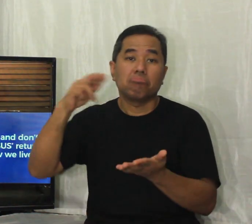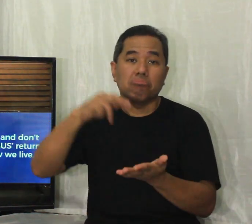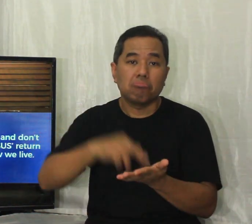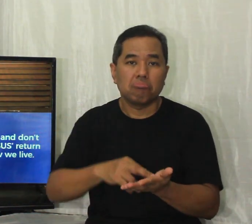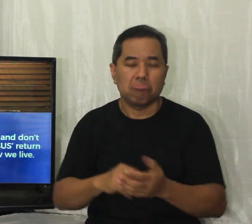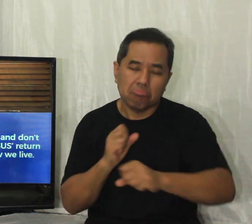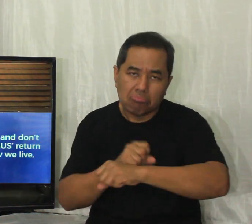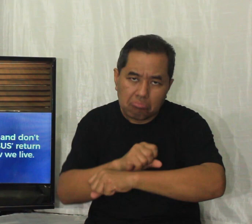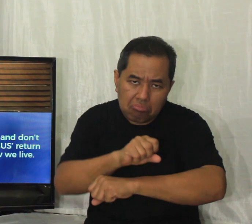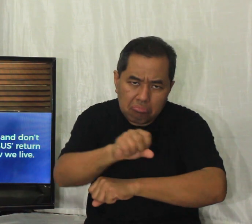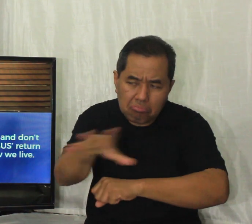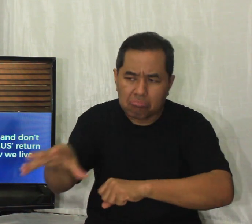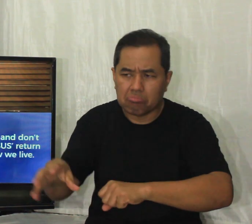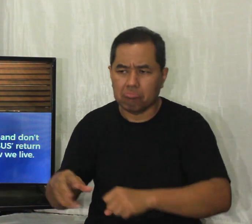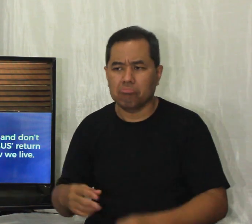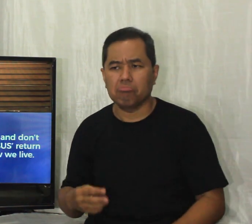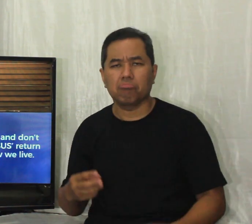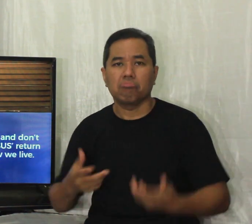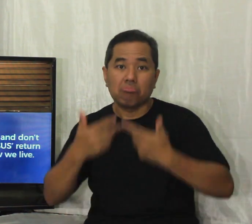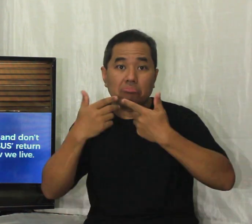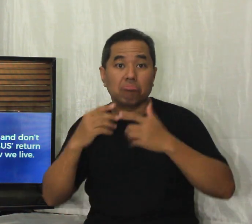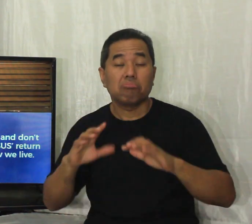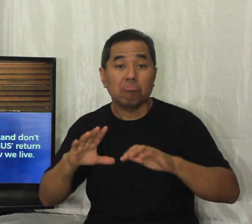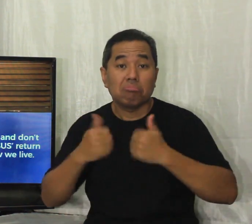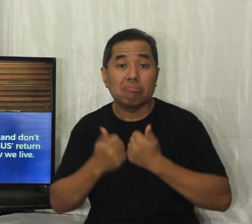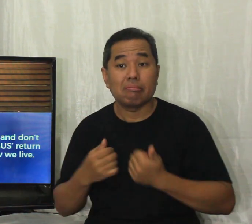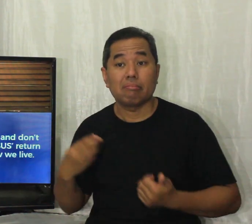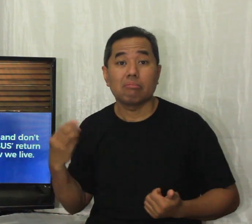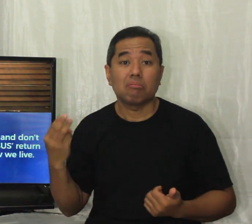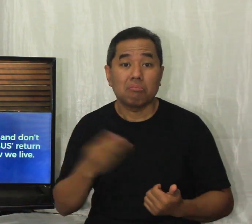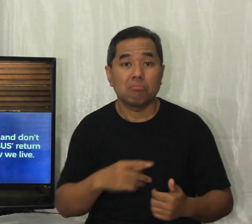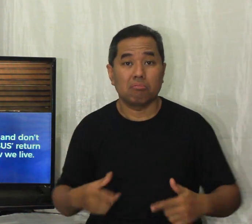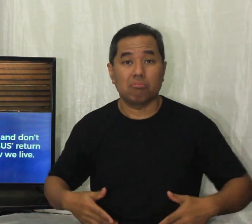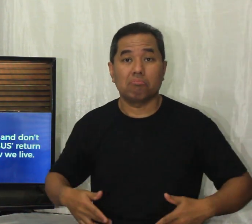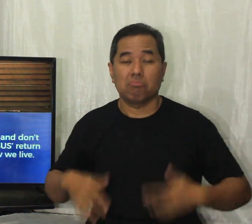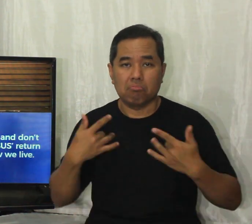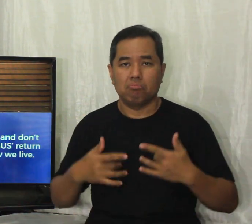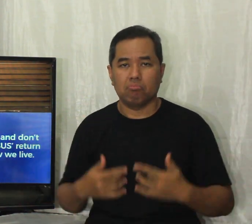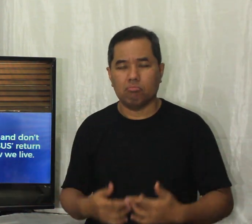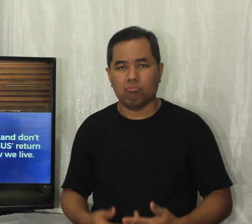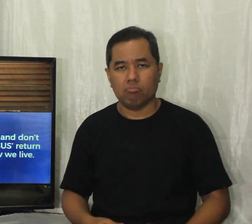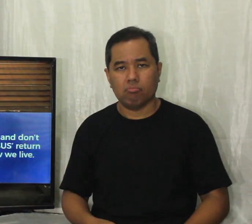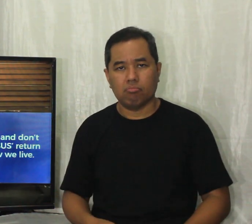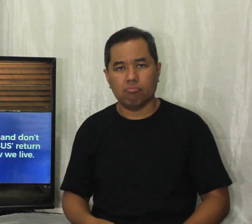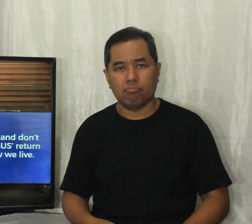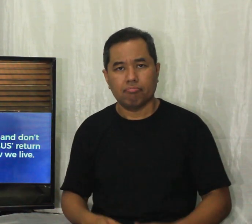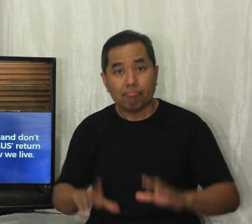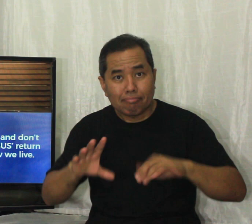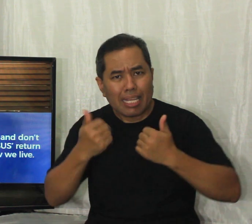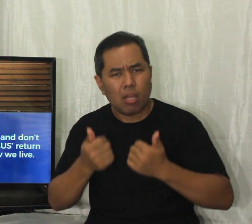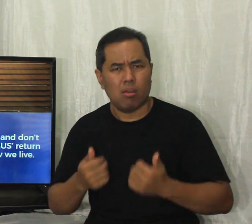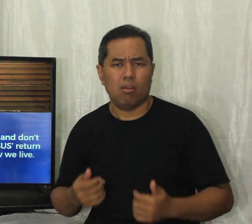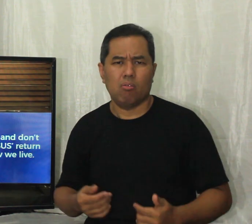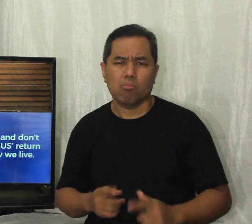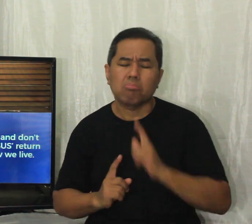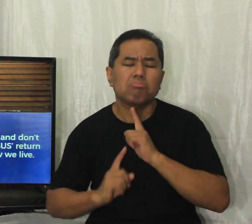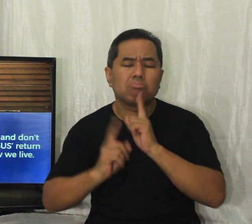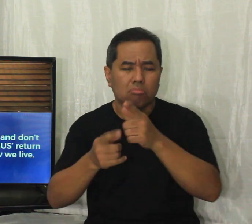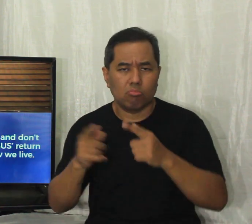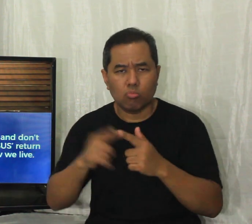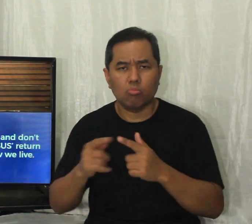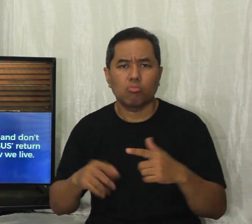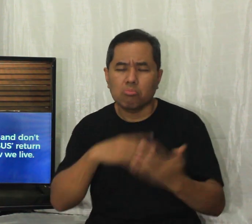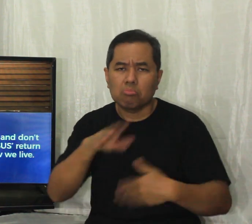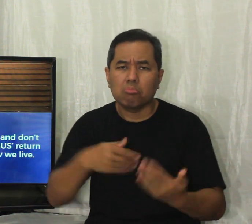in these indicators. How are we to respond to these things? So a few verses